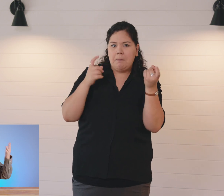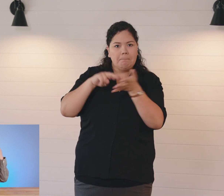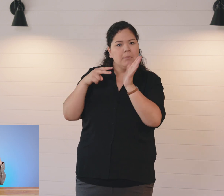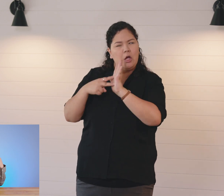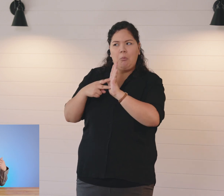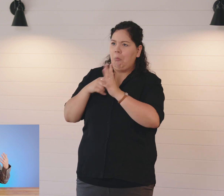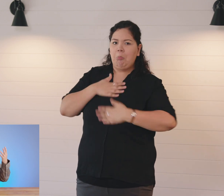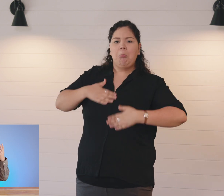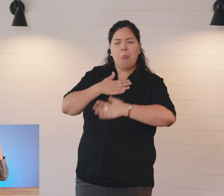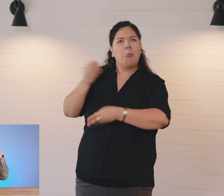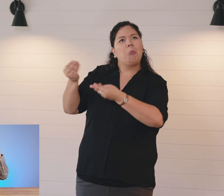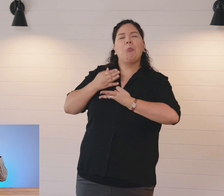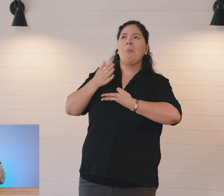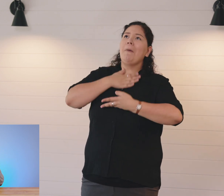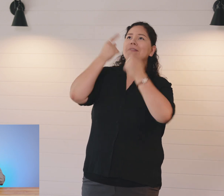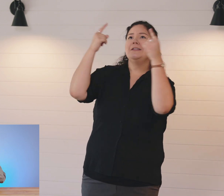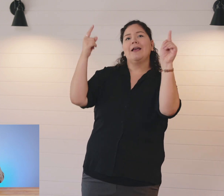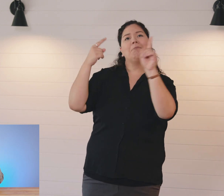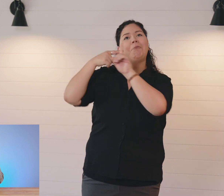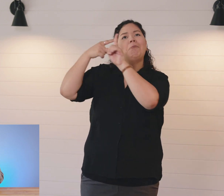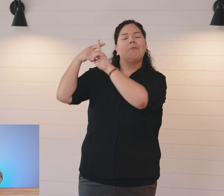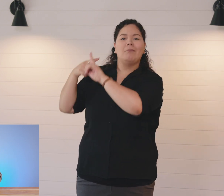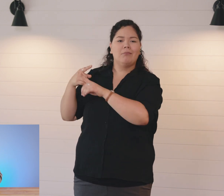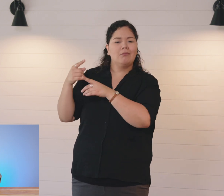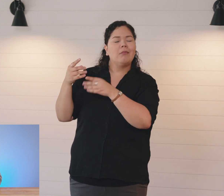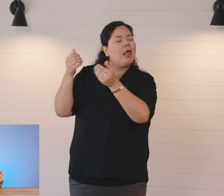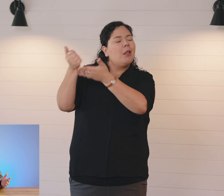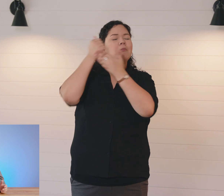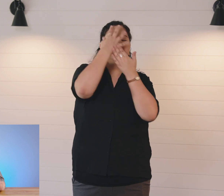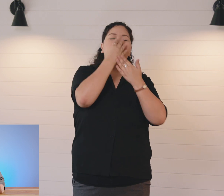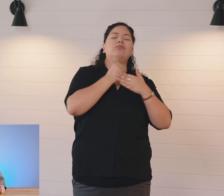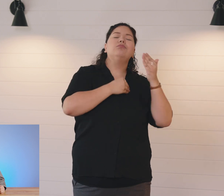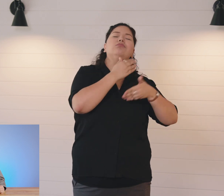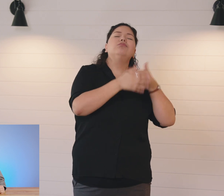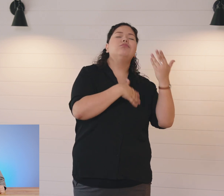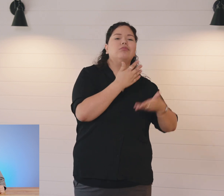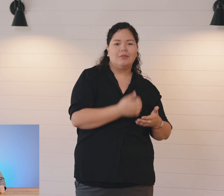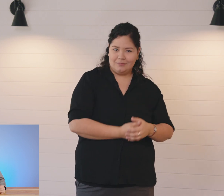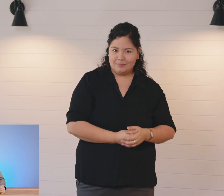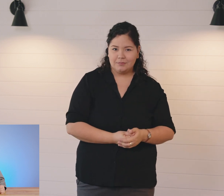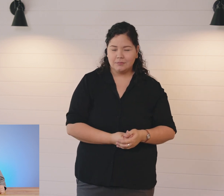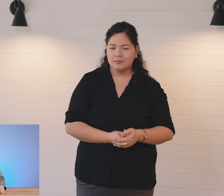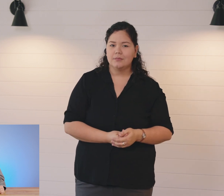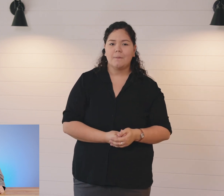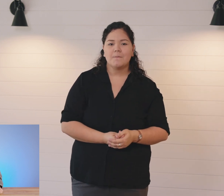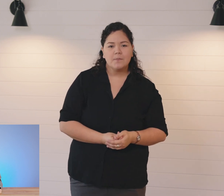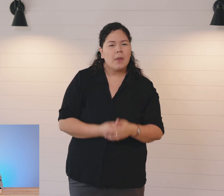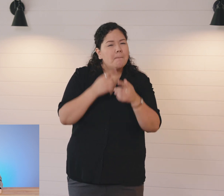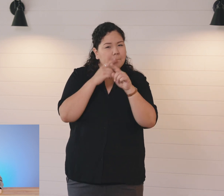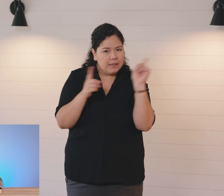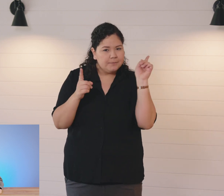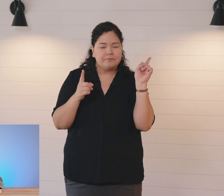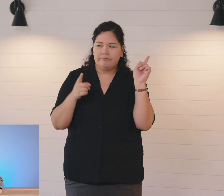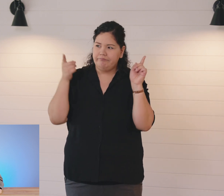the stories of how great he was read to him as he just drifts off into dreamland. But